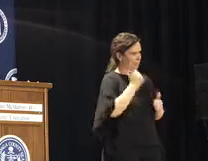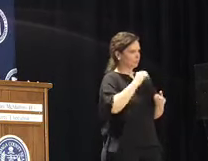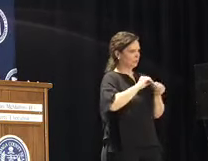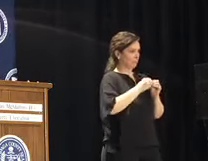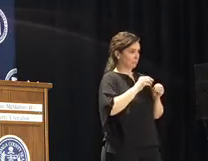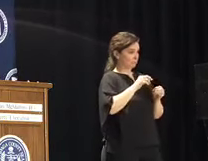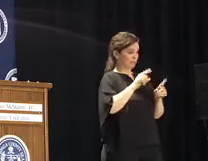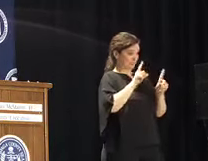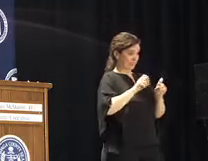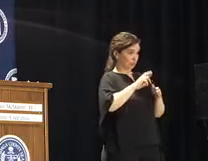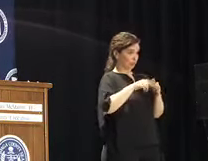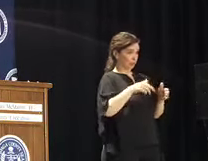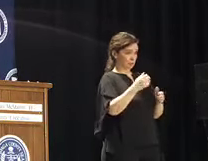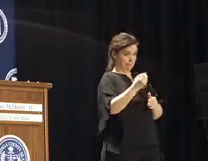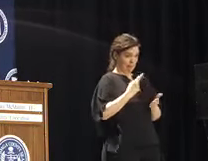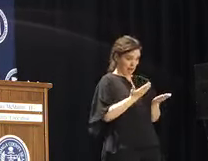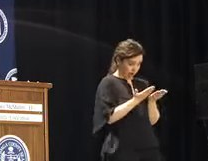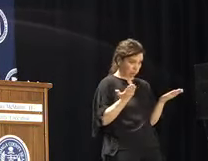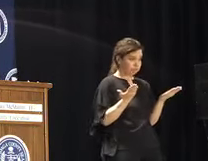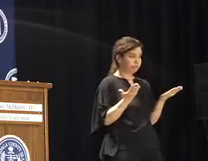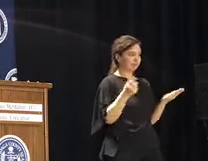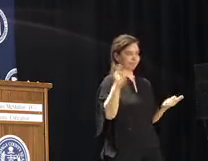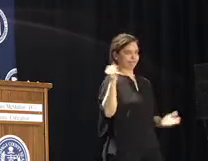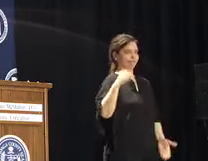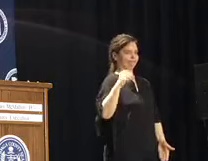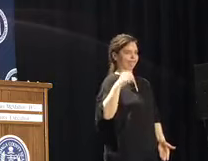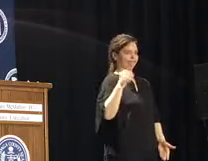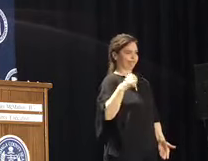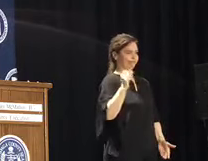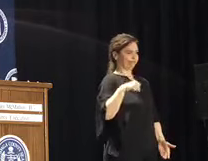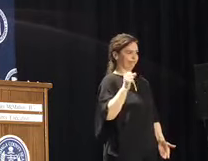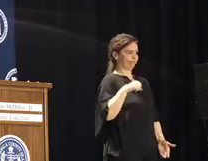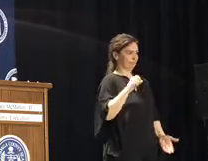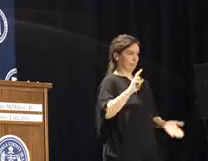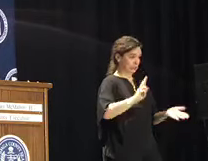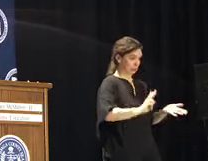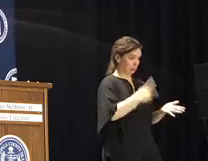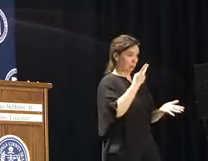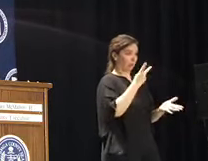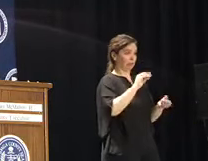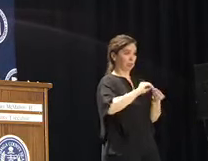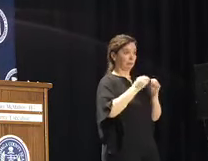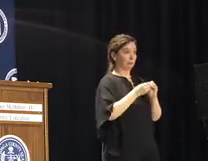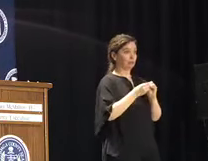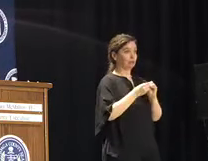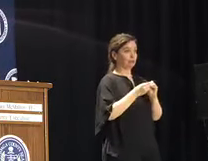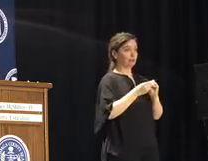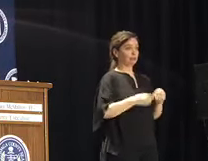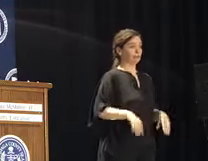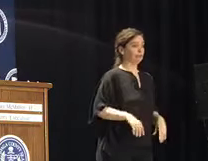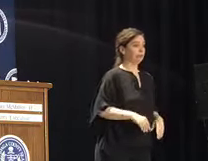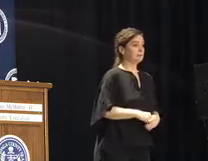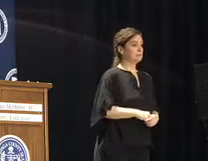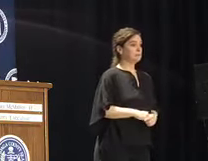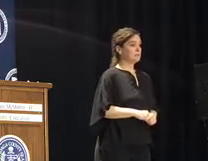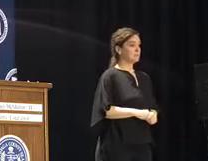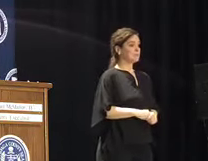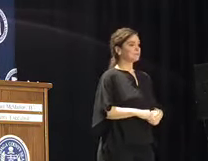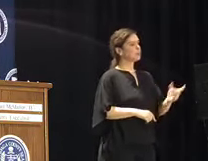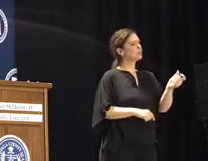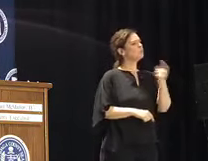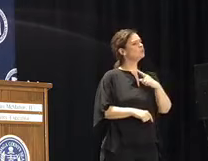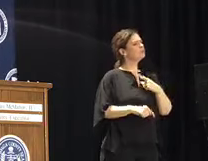we've gotten in any other period of time. Yeah. The governor has said that he's looking to shift some of the load from the